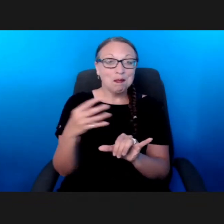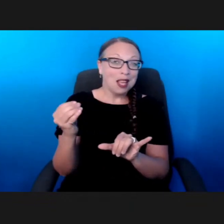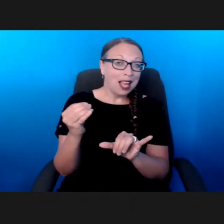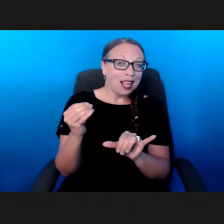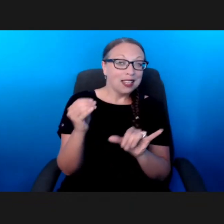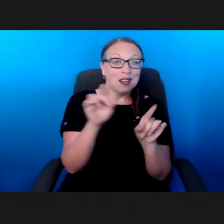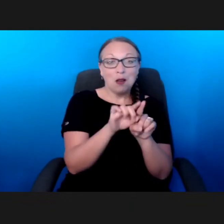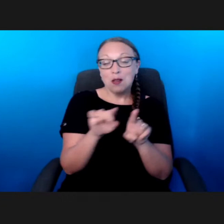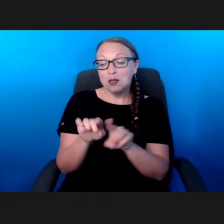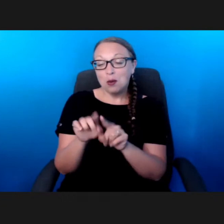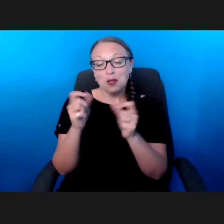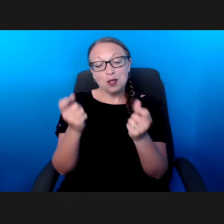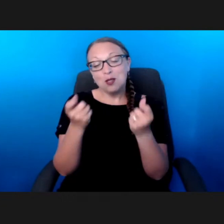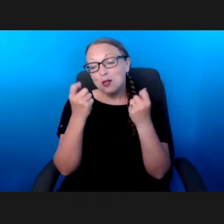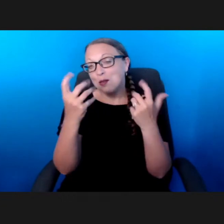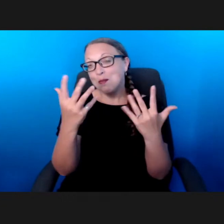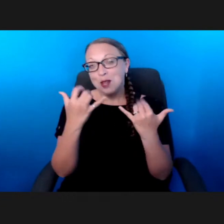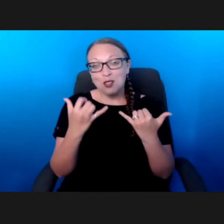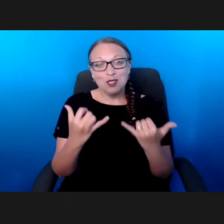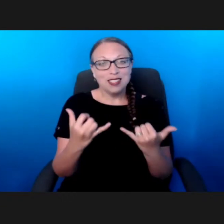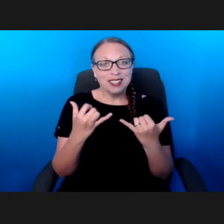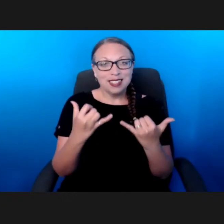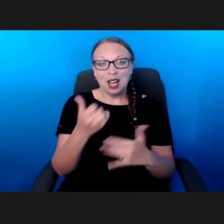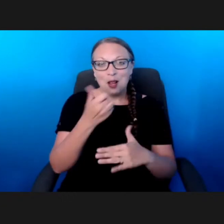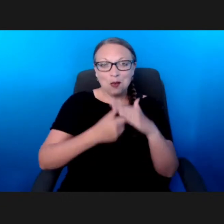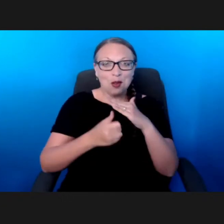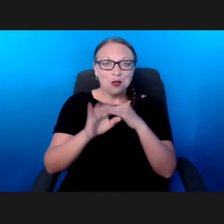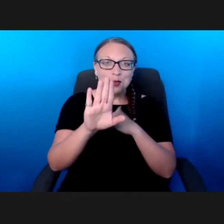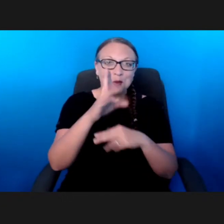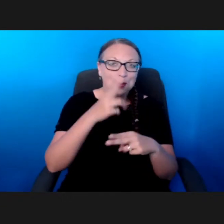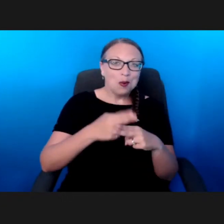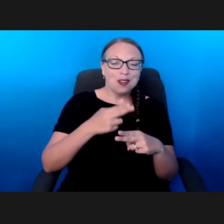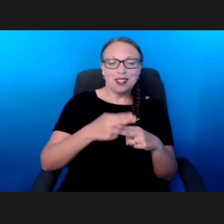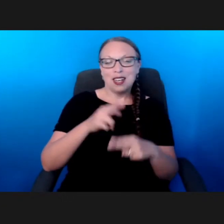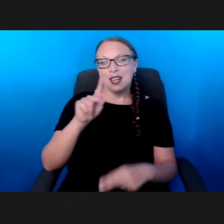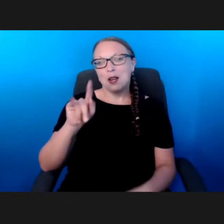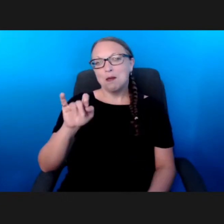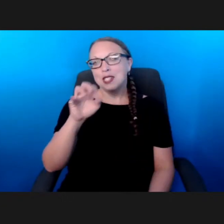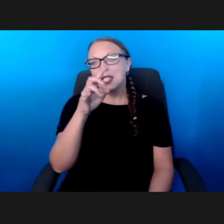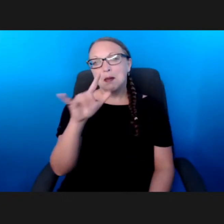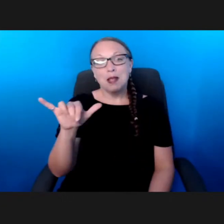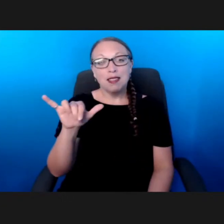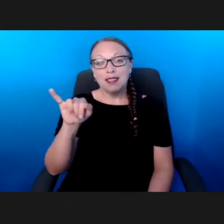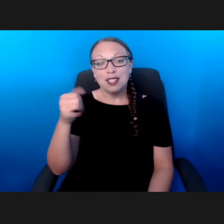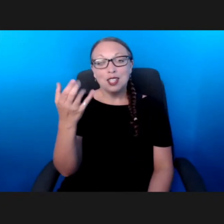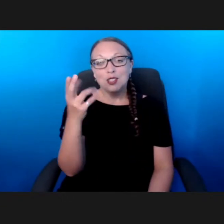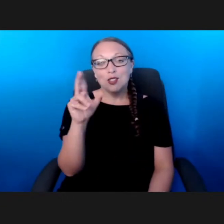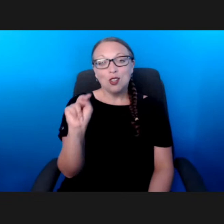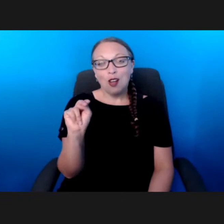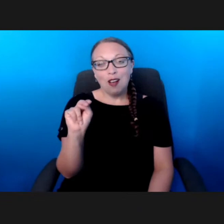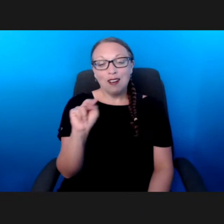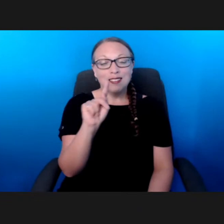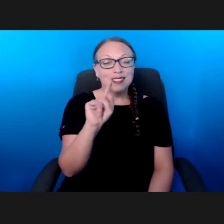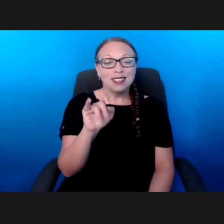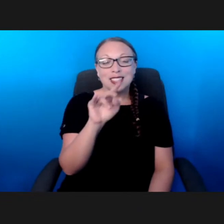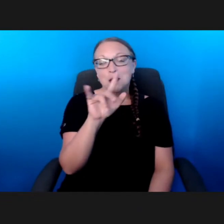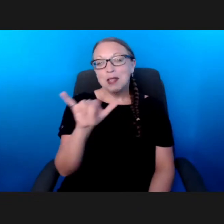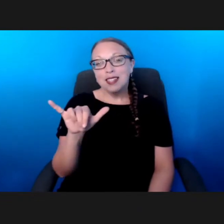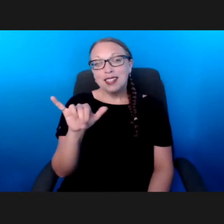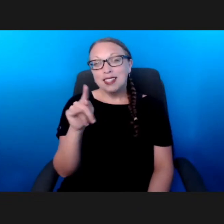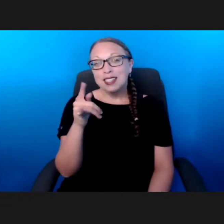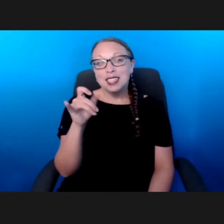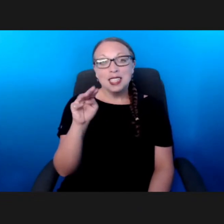so much now forged in your name. Timothy, Timothy John, Timothy,